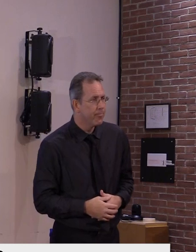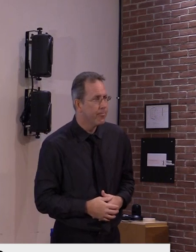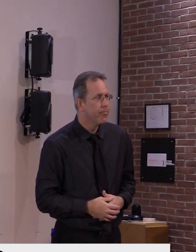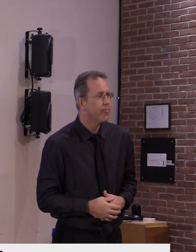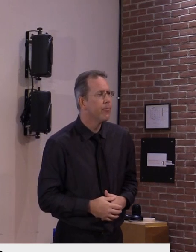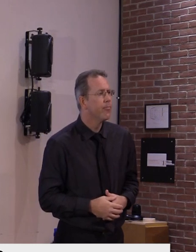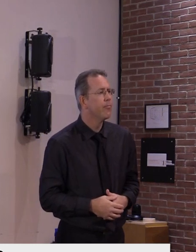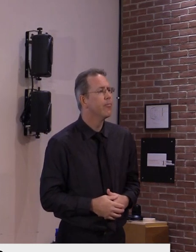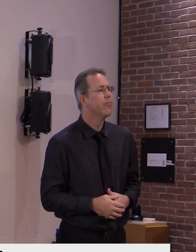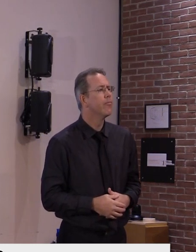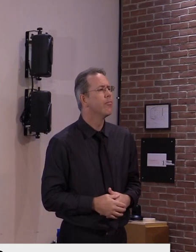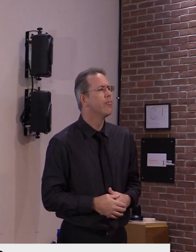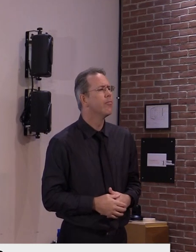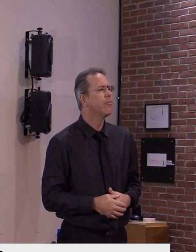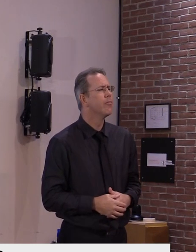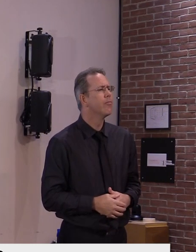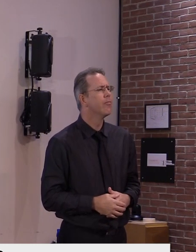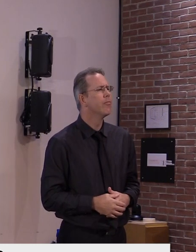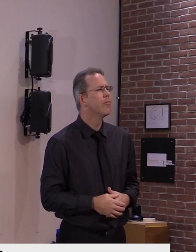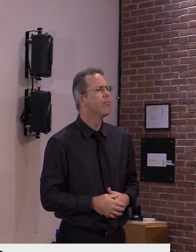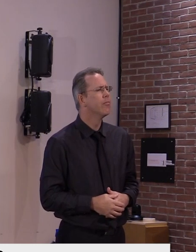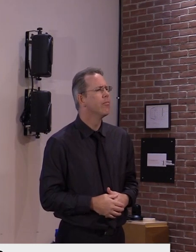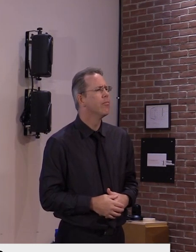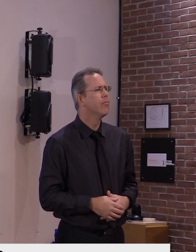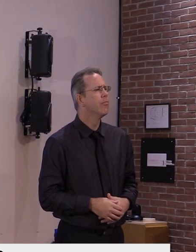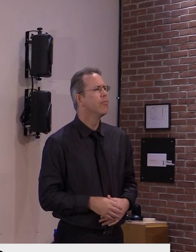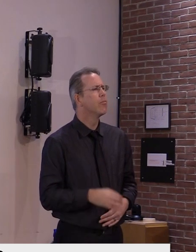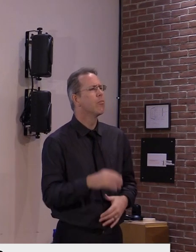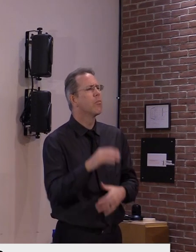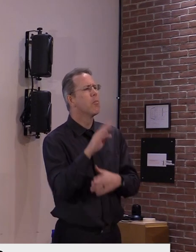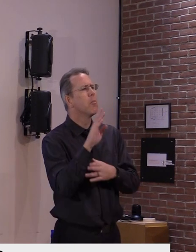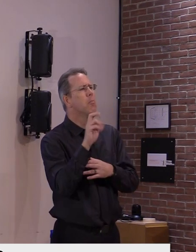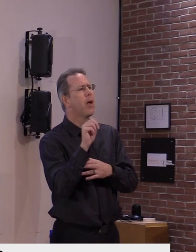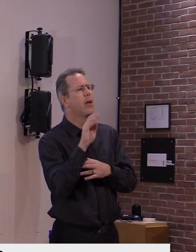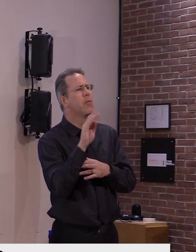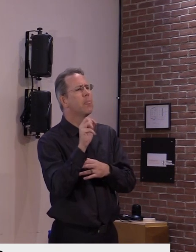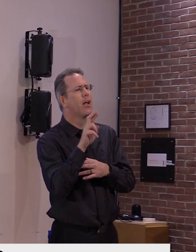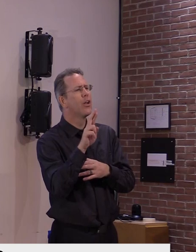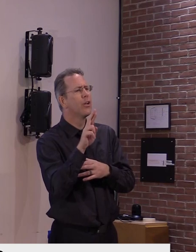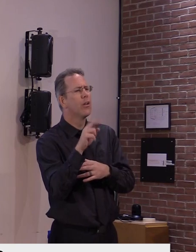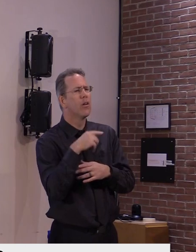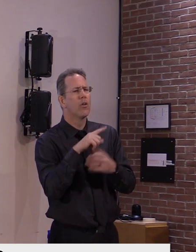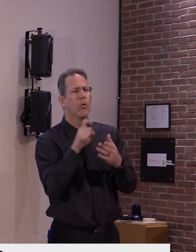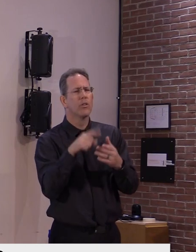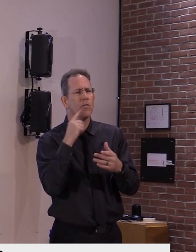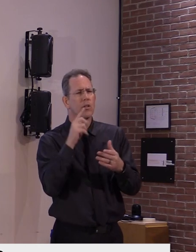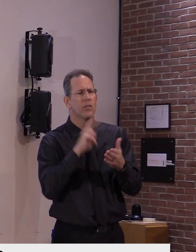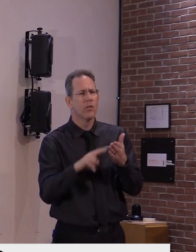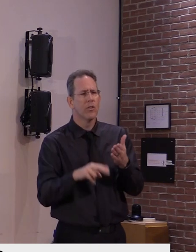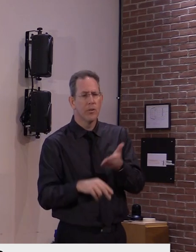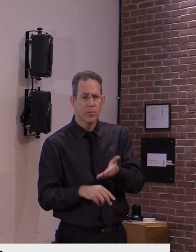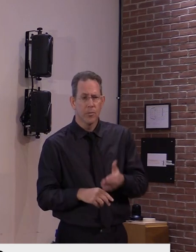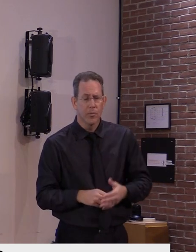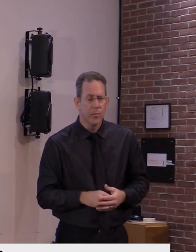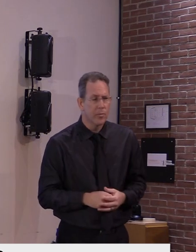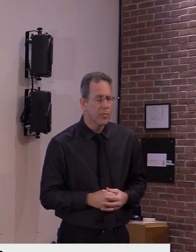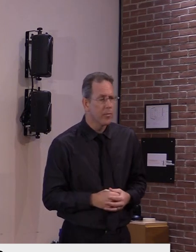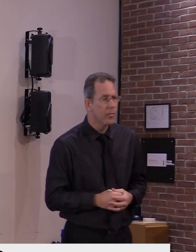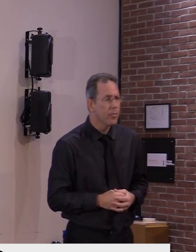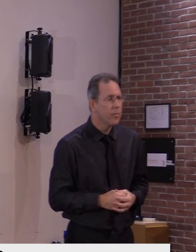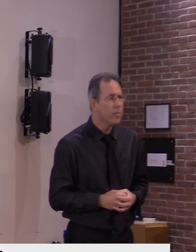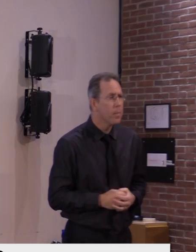Greetings from Southern Vermont. This question might be for Secretary French. I was wondering if I could get some clarification on